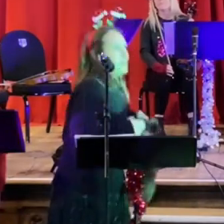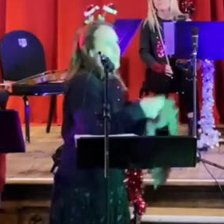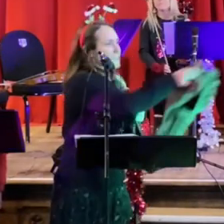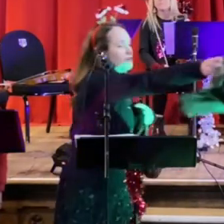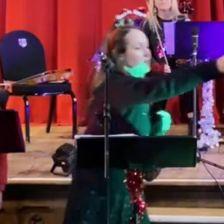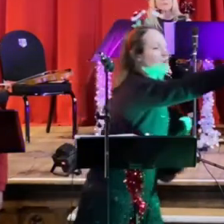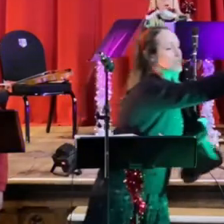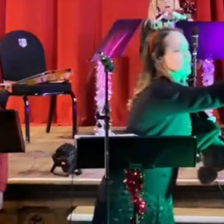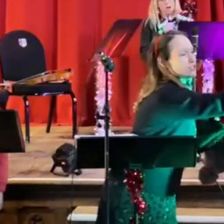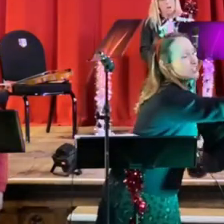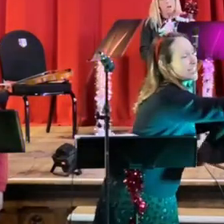We've got to look